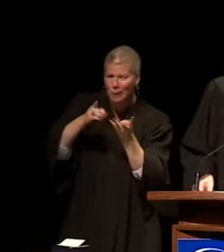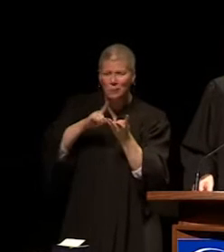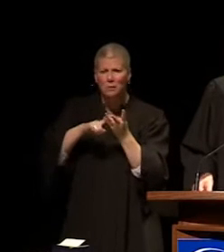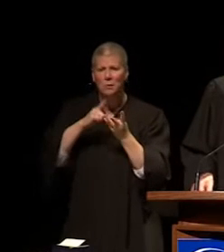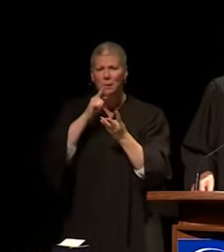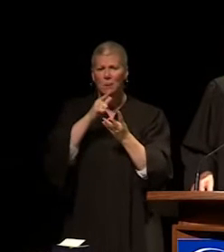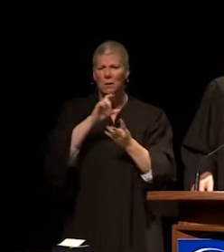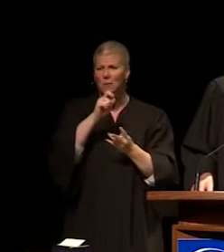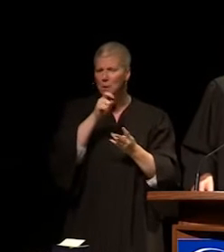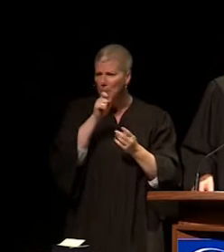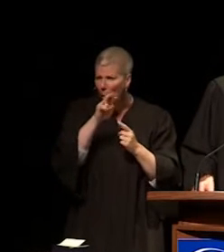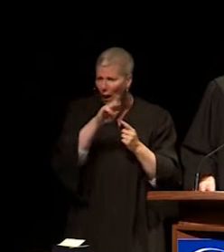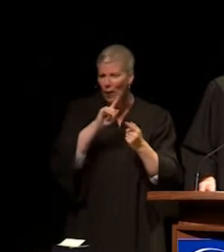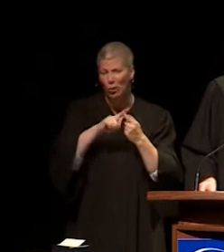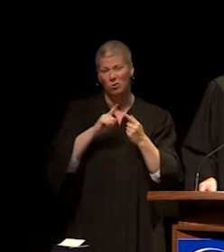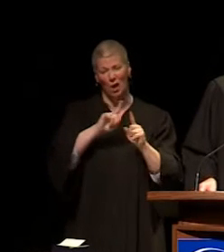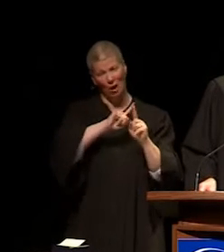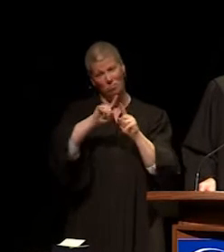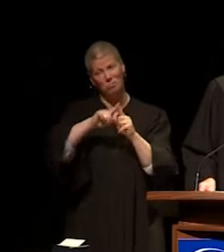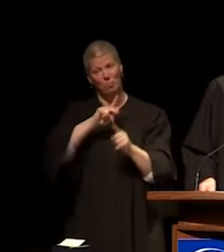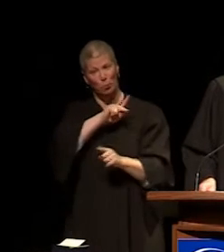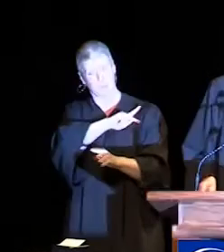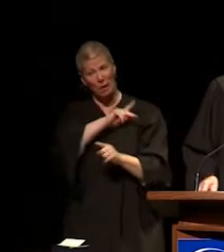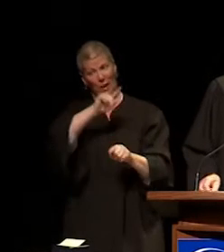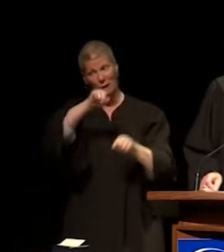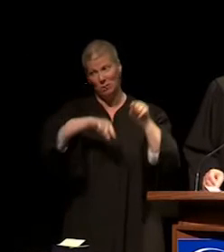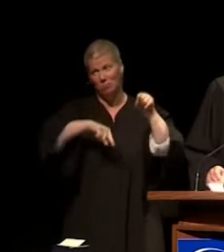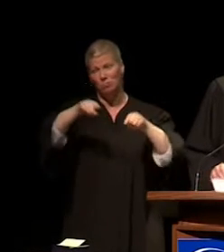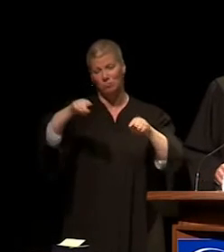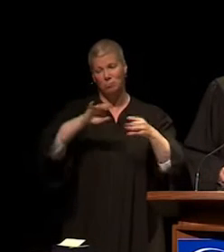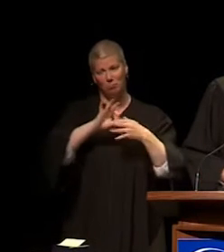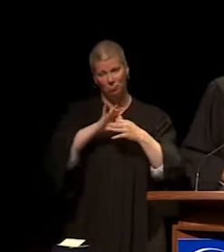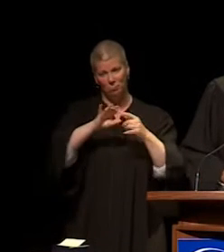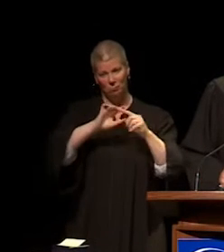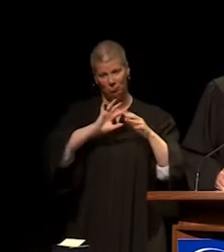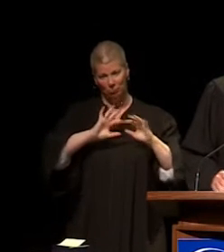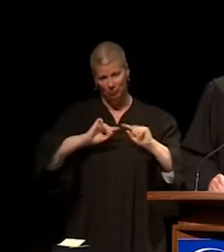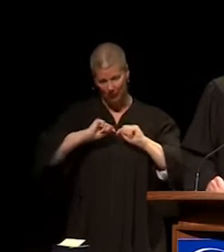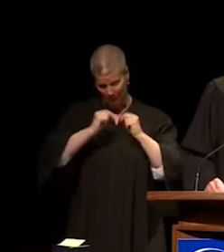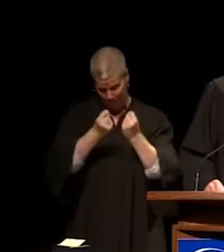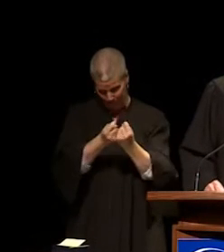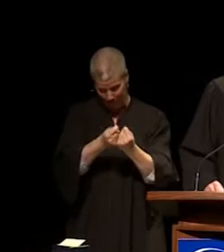and personalities that make up a team.